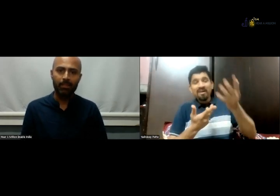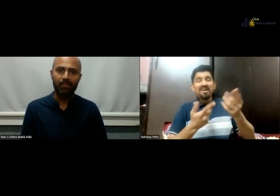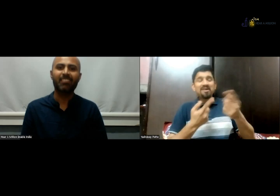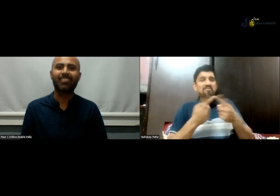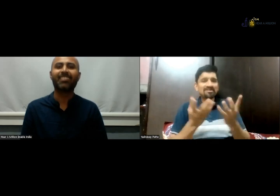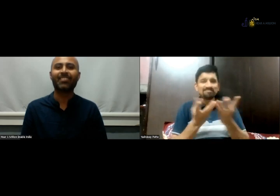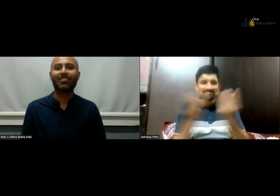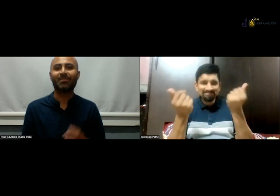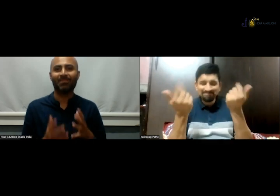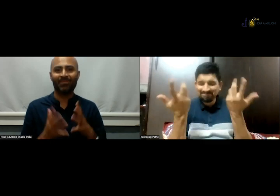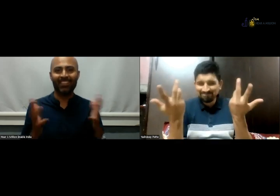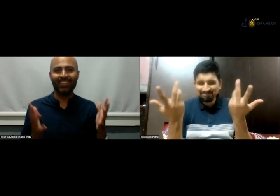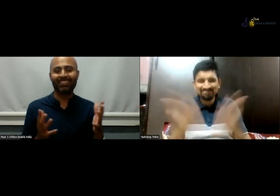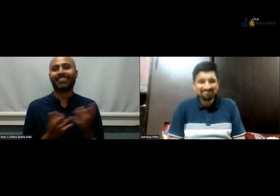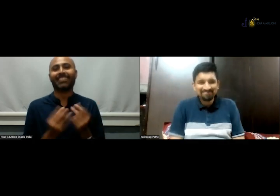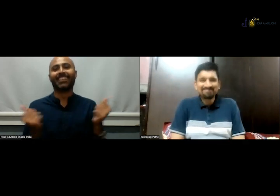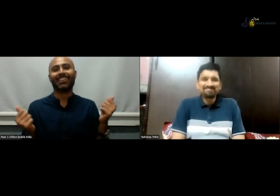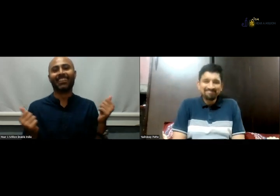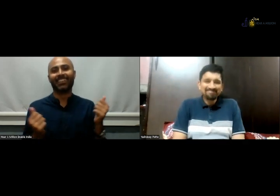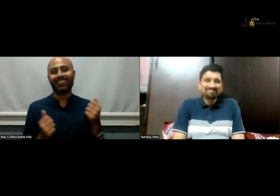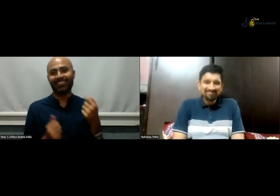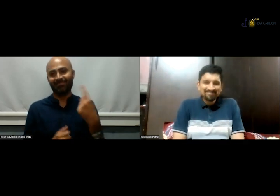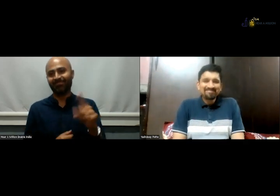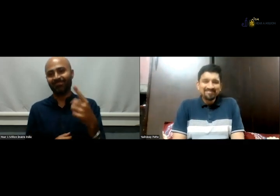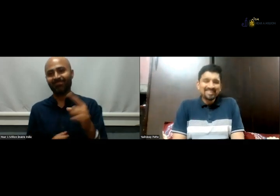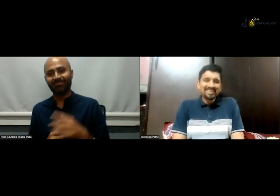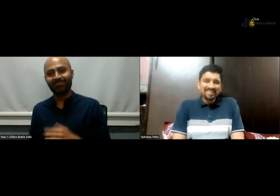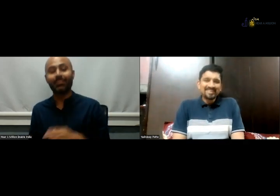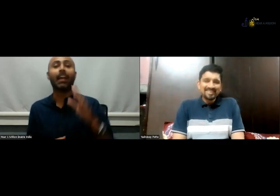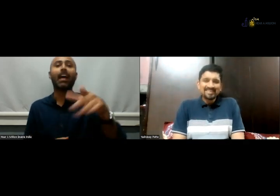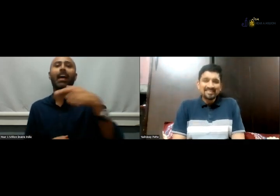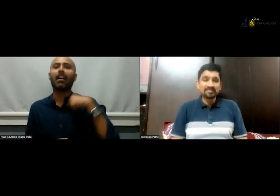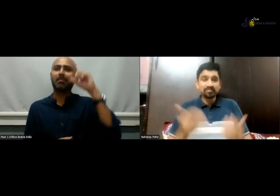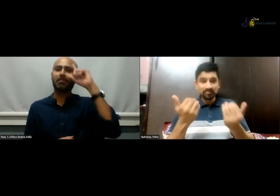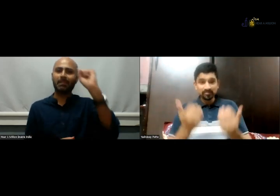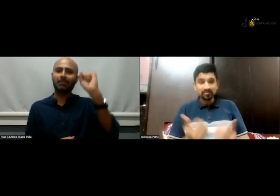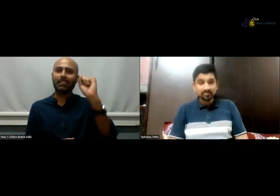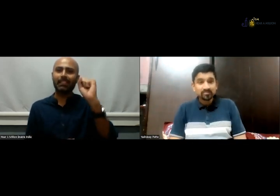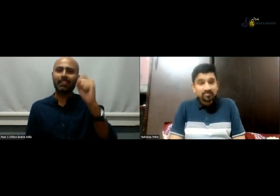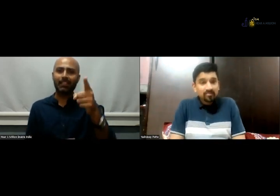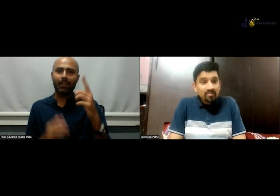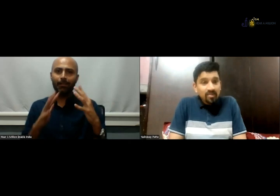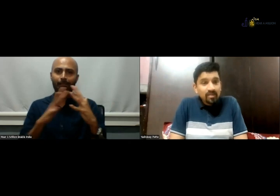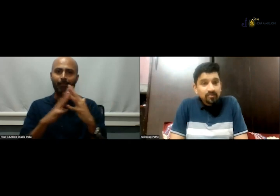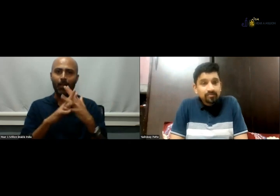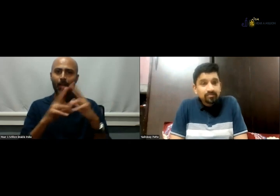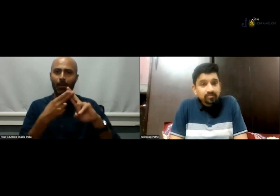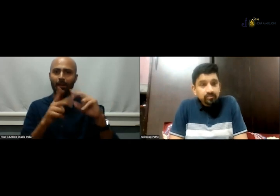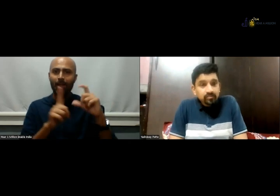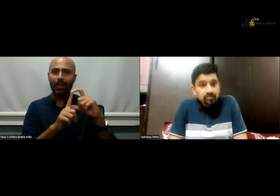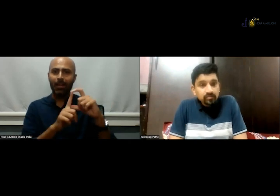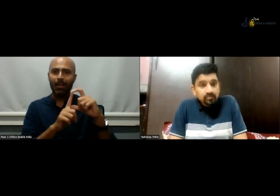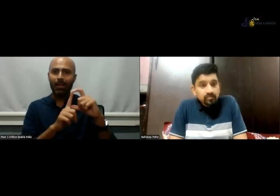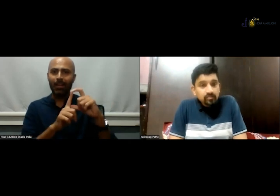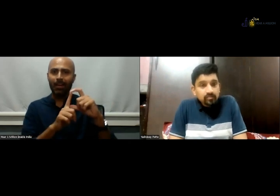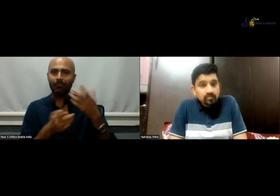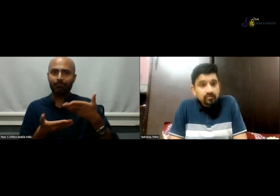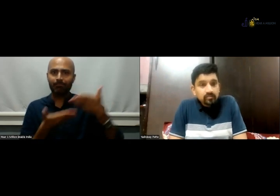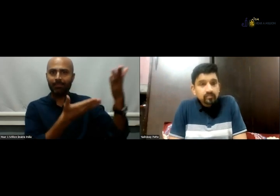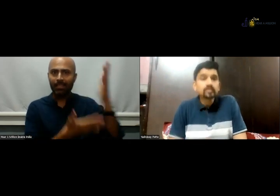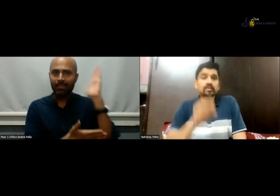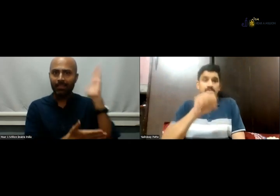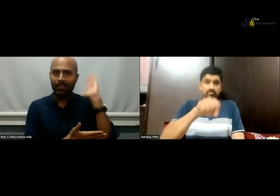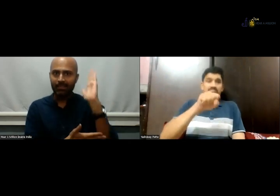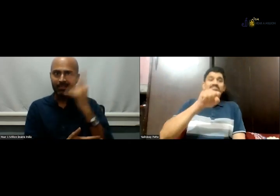one. There could be a list of lot of organization, but now it's just all lost. I remember